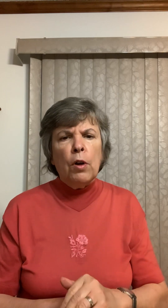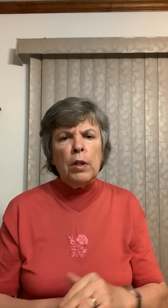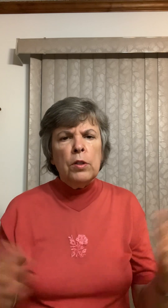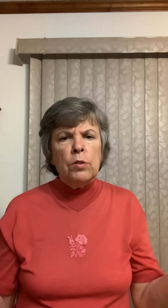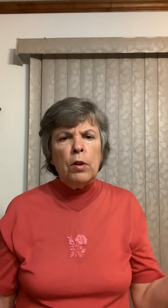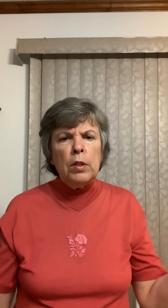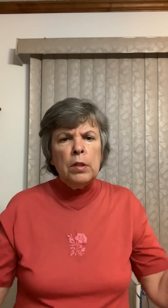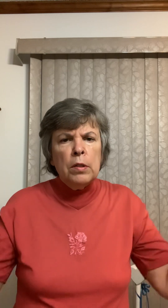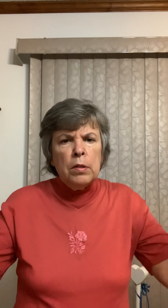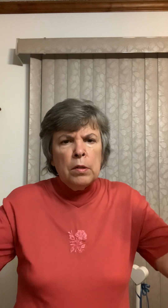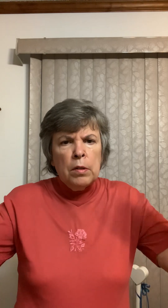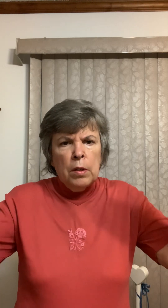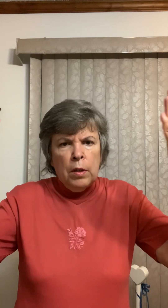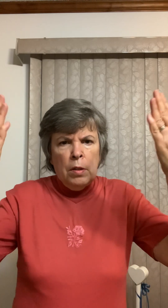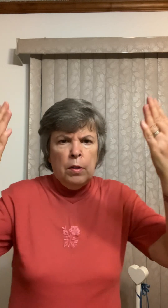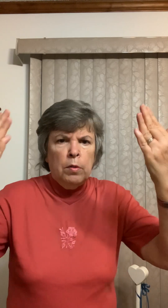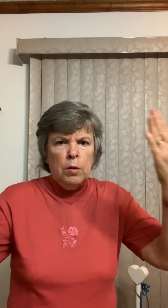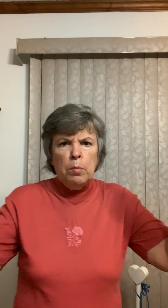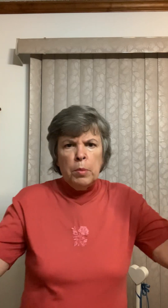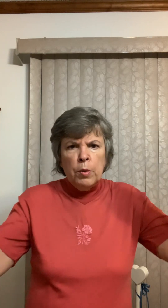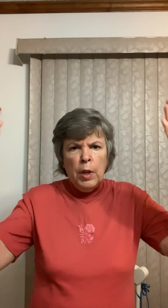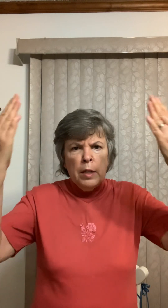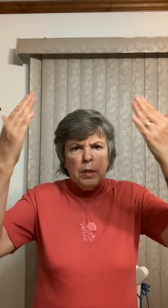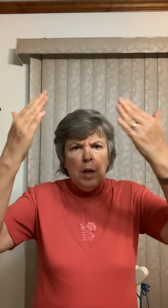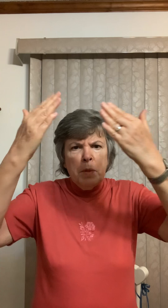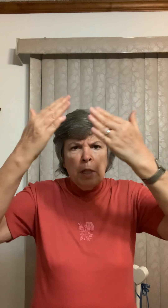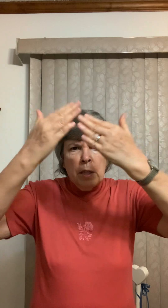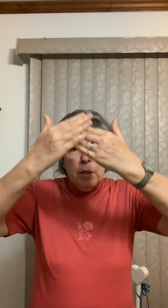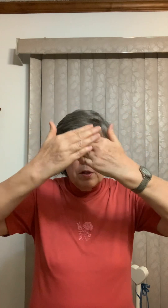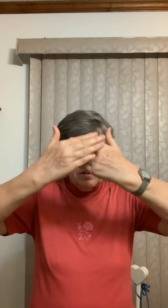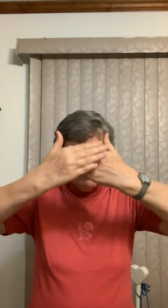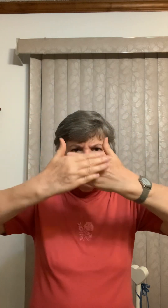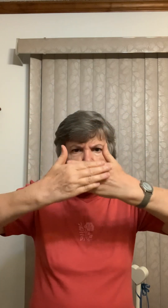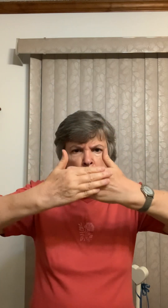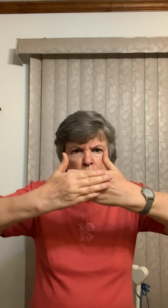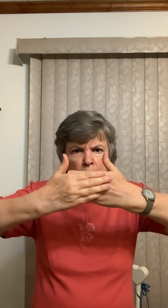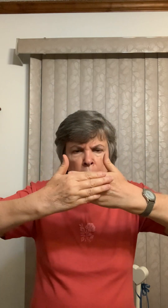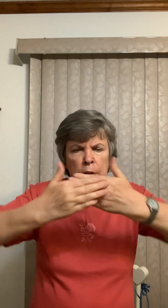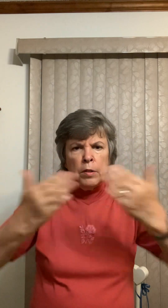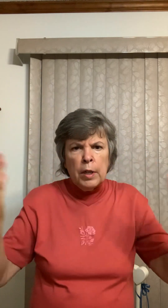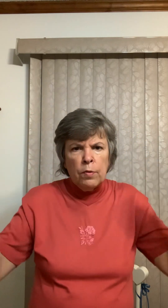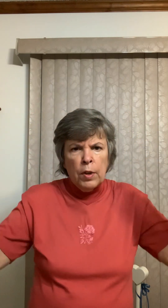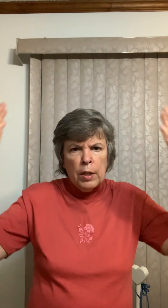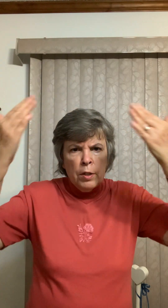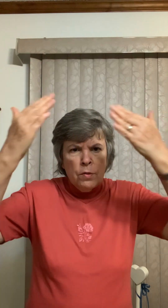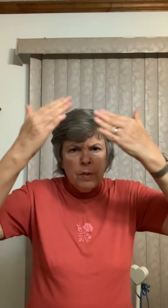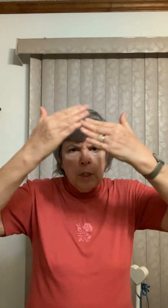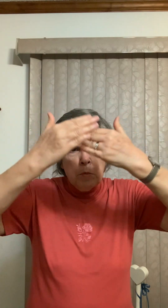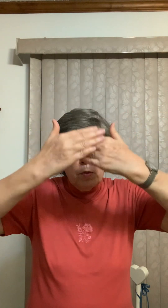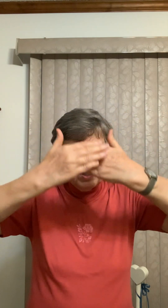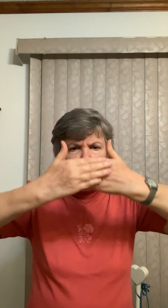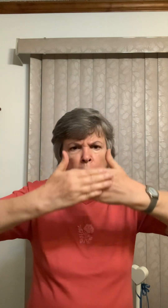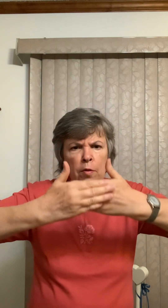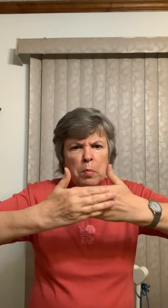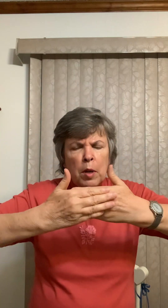darkness, darkness is both hands coming like this in front of your face. It's like veiling your face, preventing the light from coming